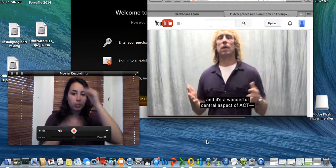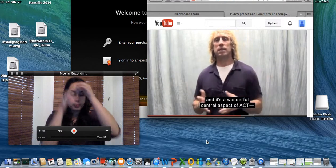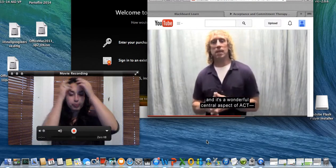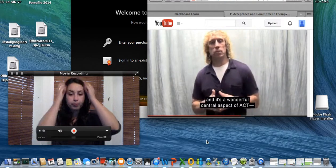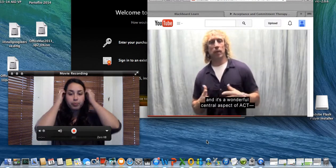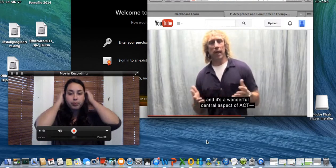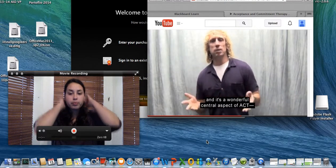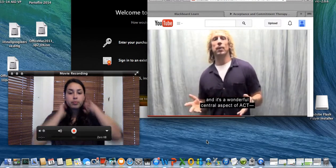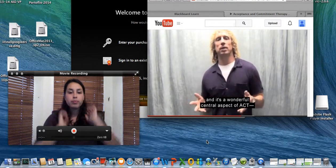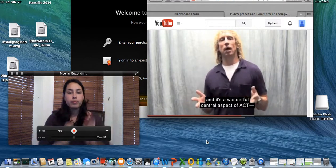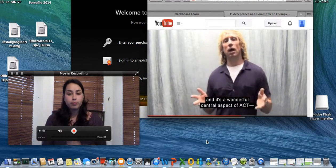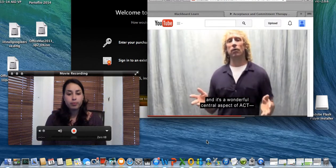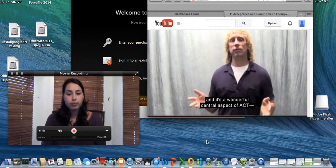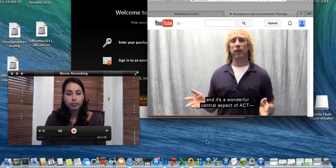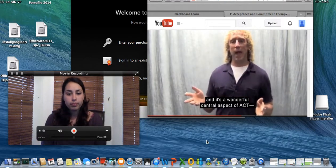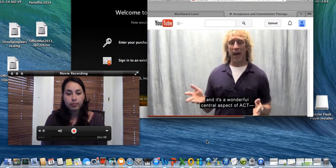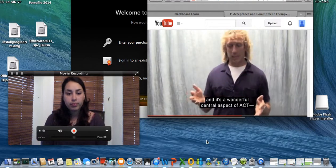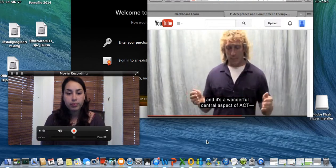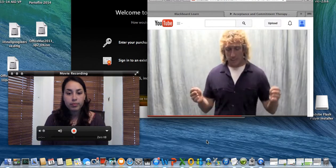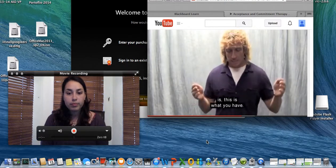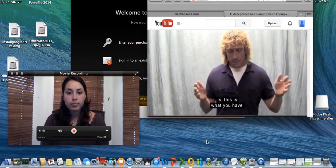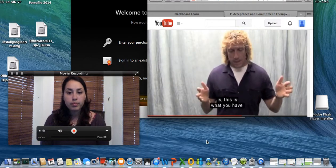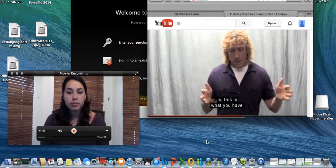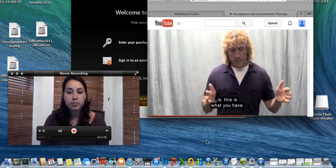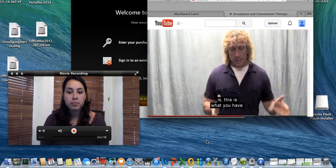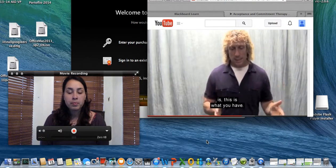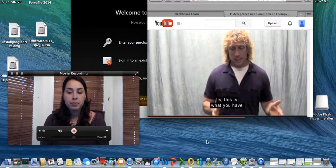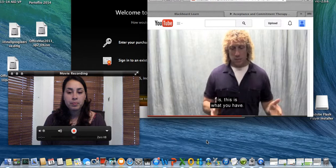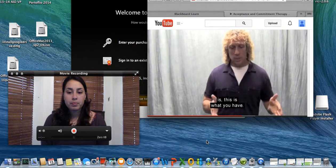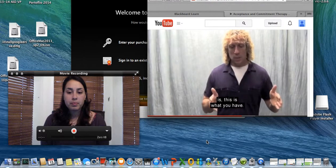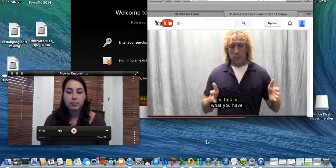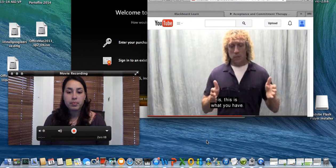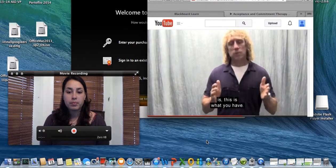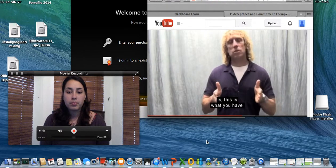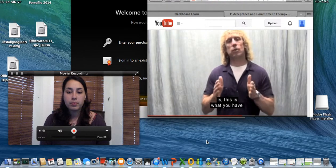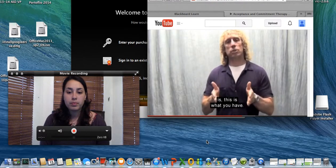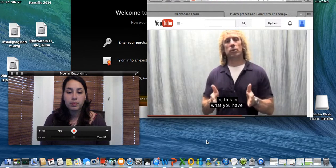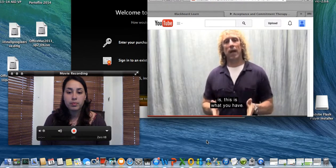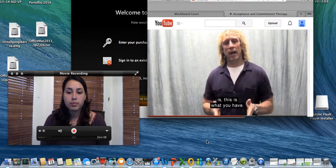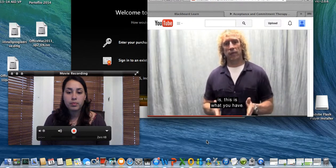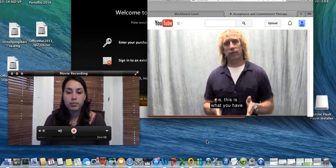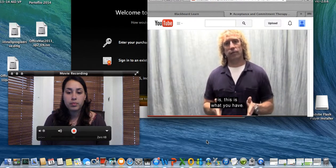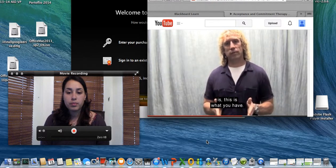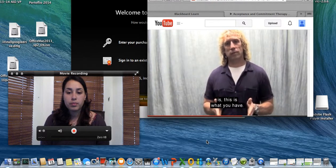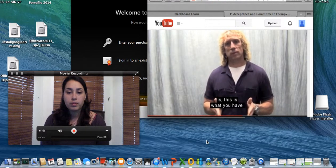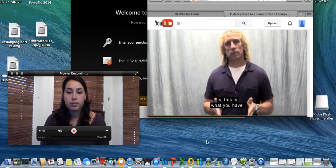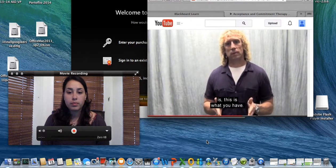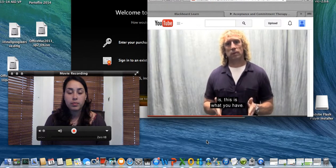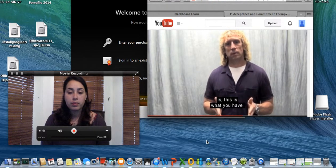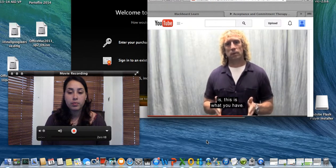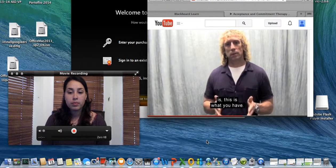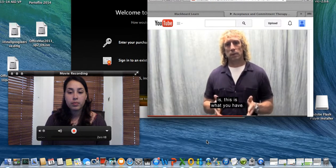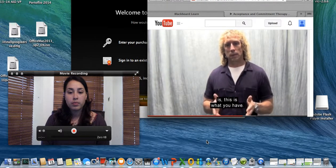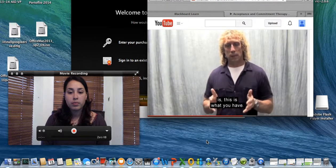wonderful central aspect of ACT, is this is what you have.